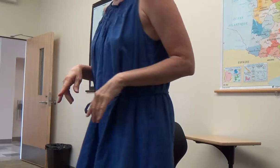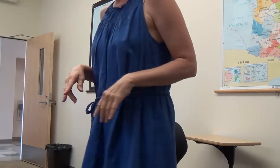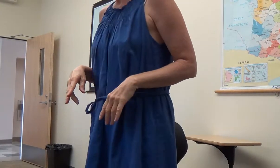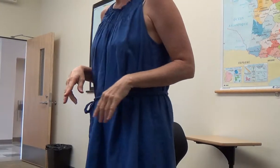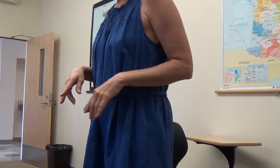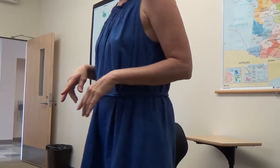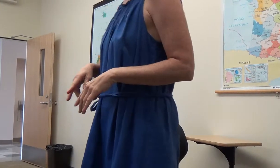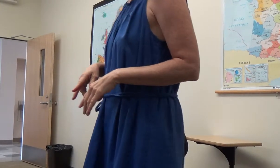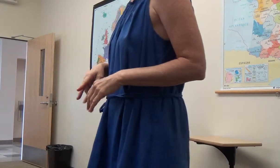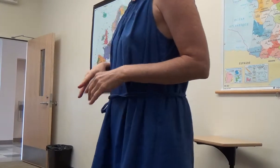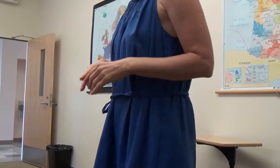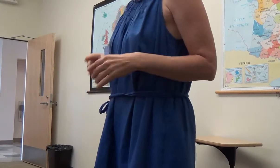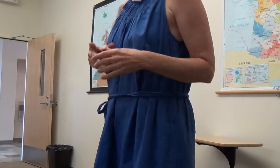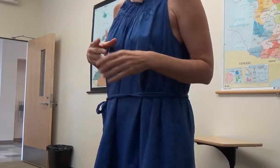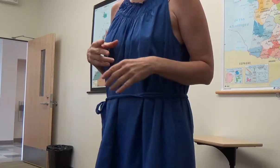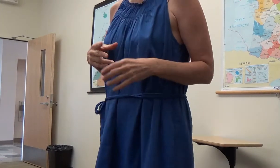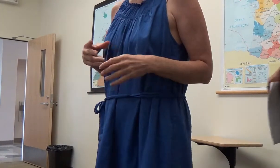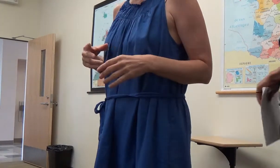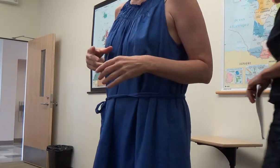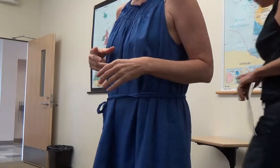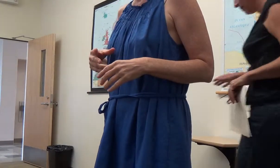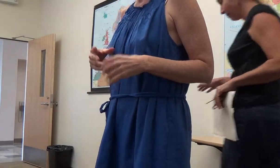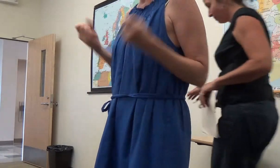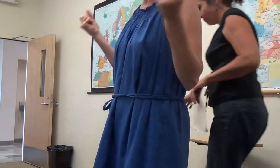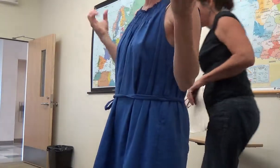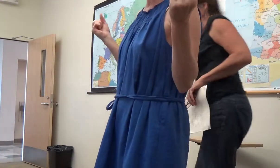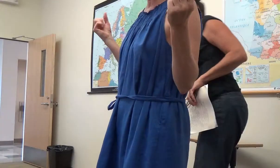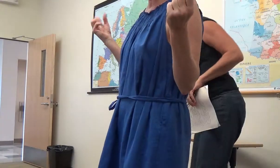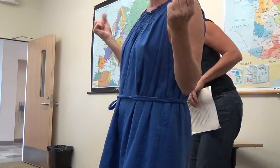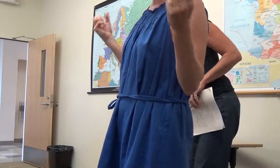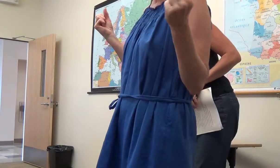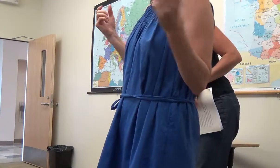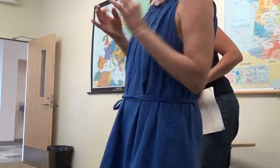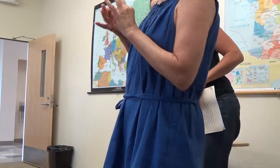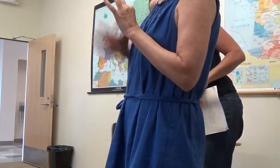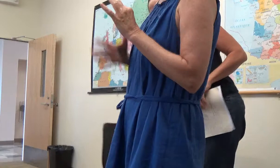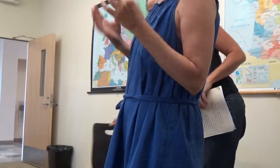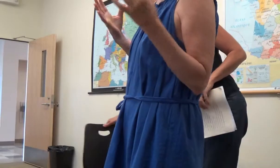It's going to be actually the interpreter signing. I know. I'm just being silly.